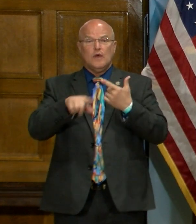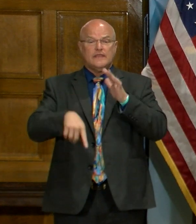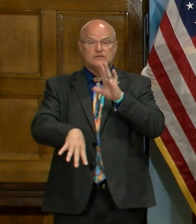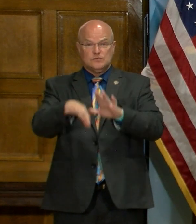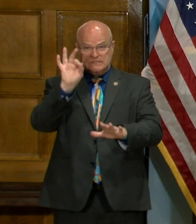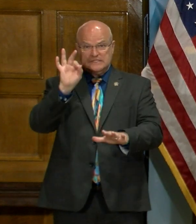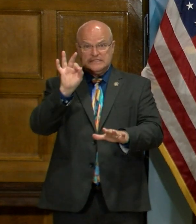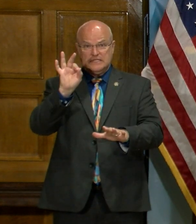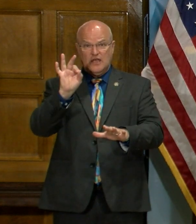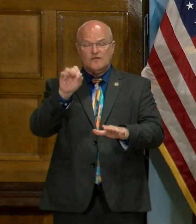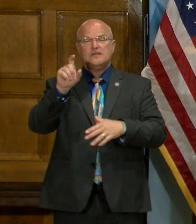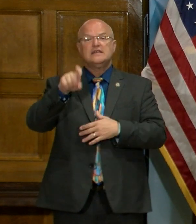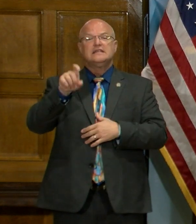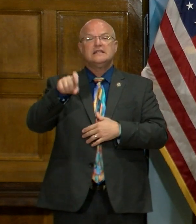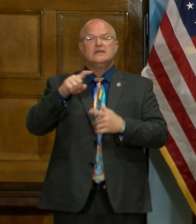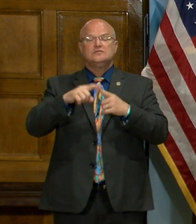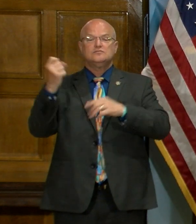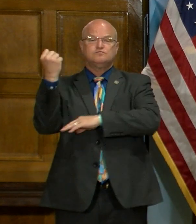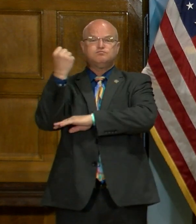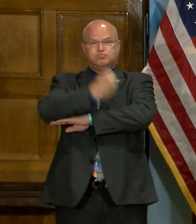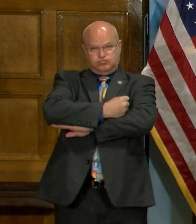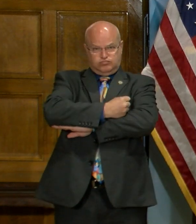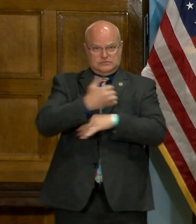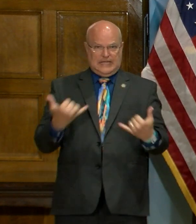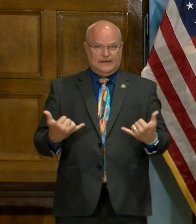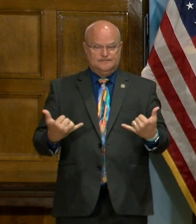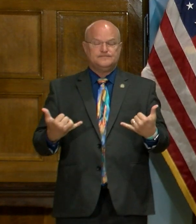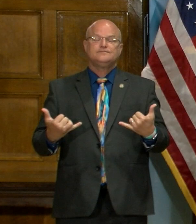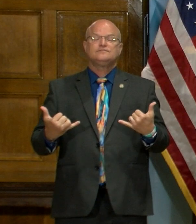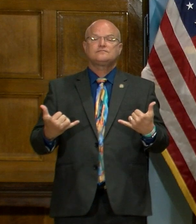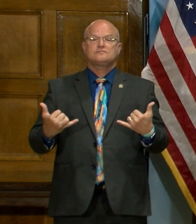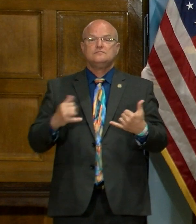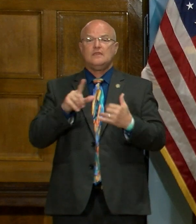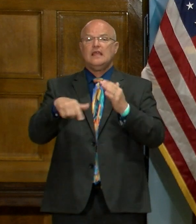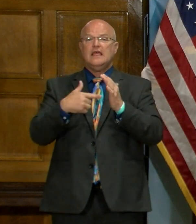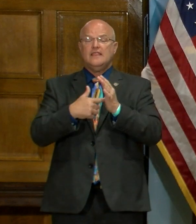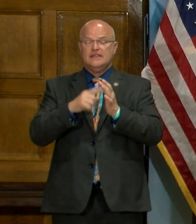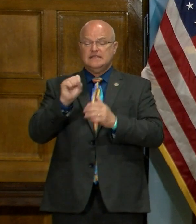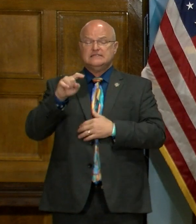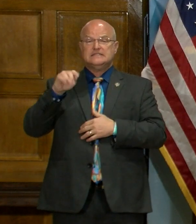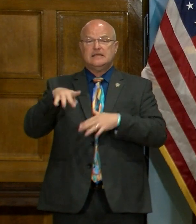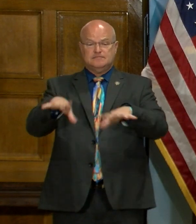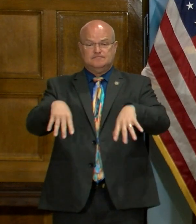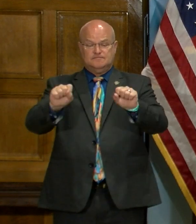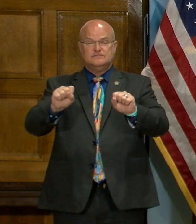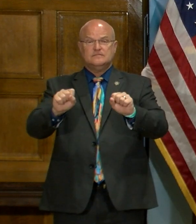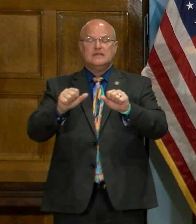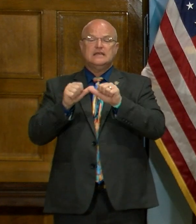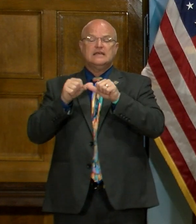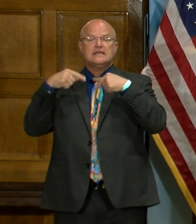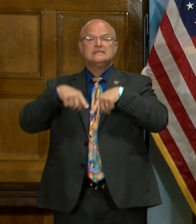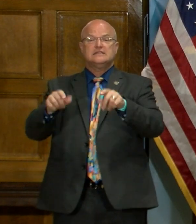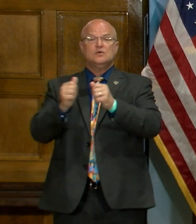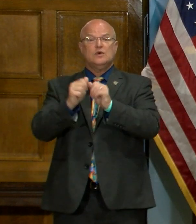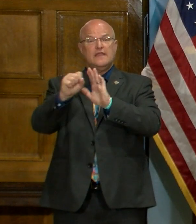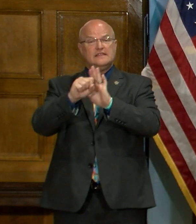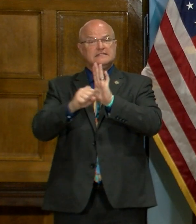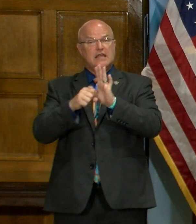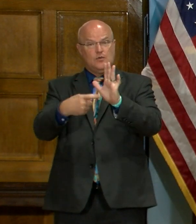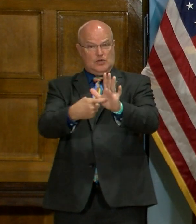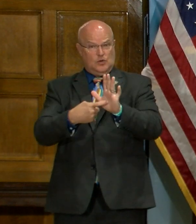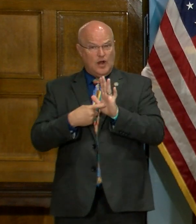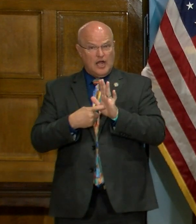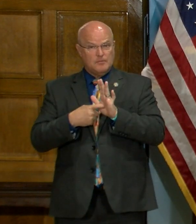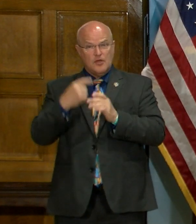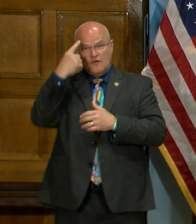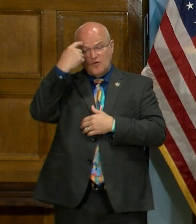was discovered, it was necessary to shut the system down. These steps have been taken consistent with our state